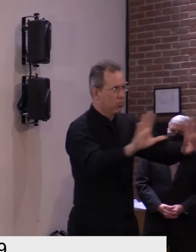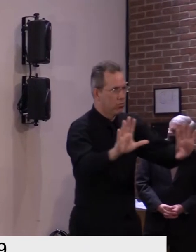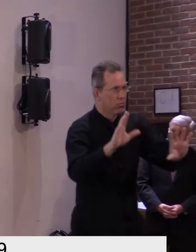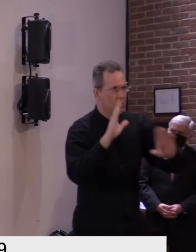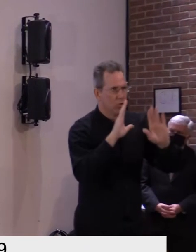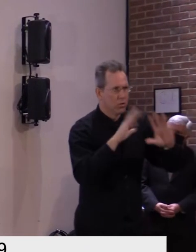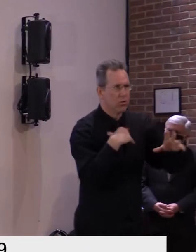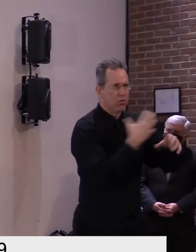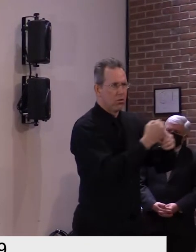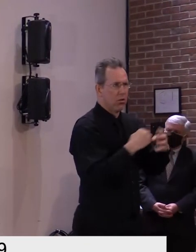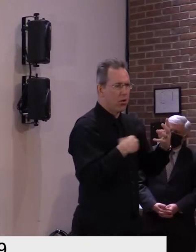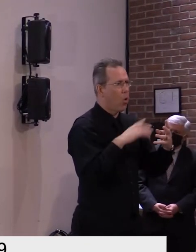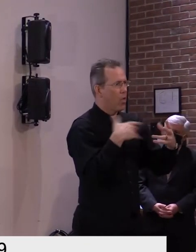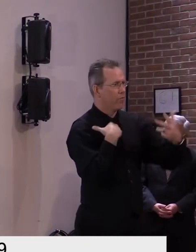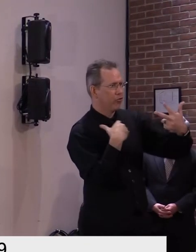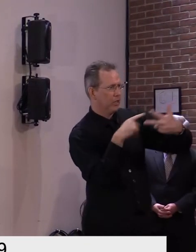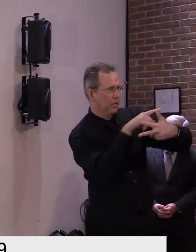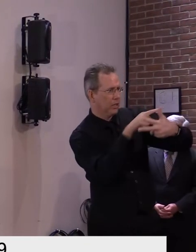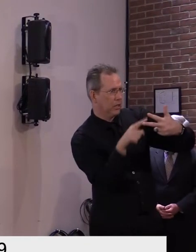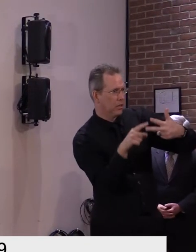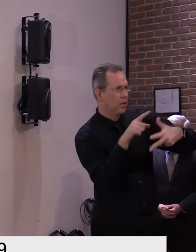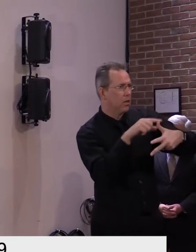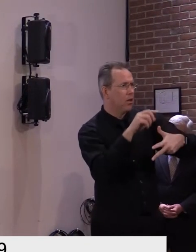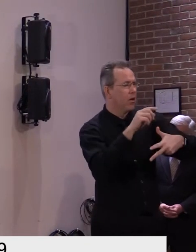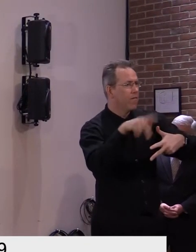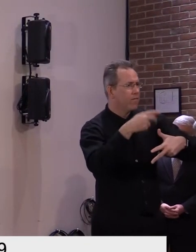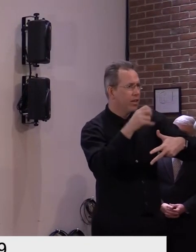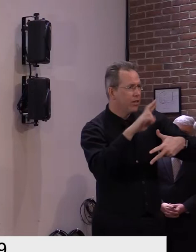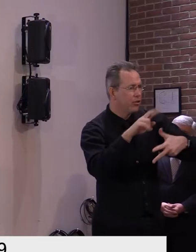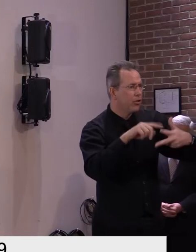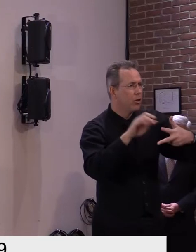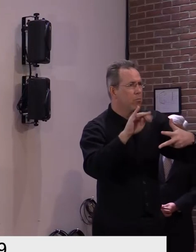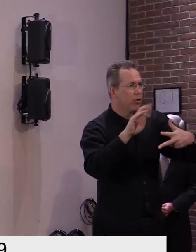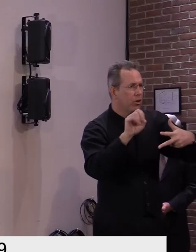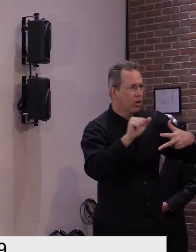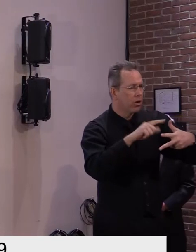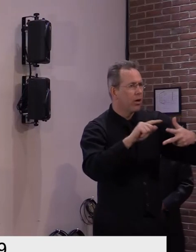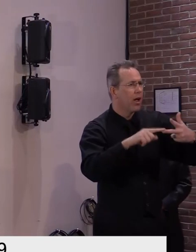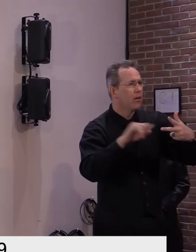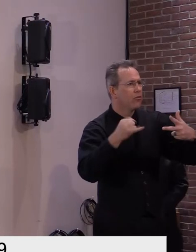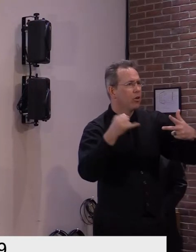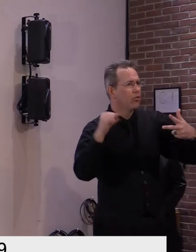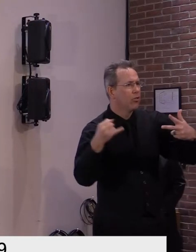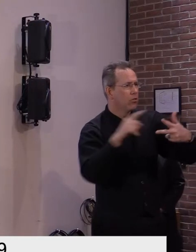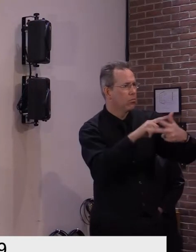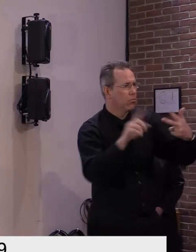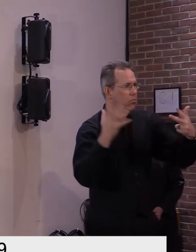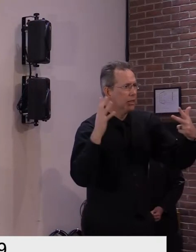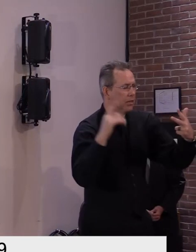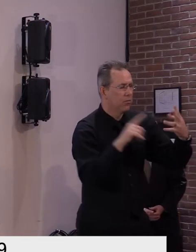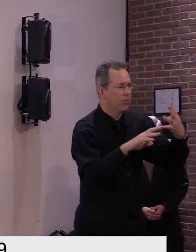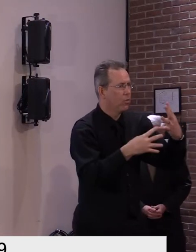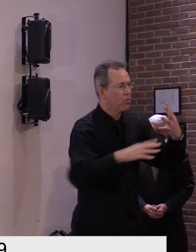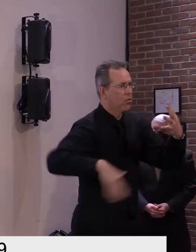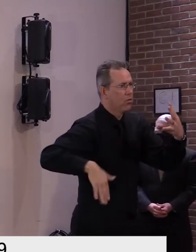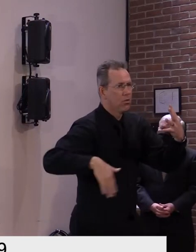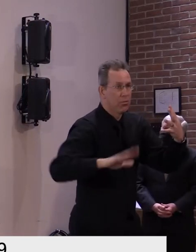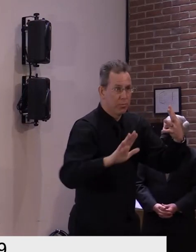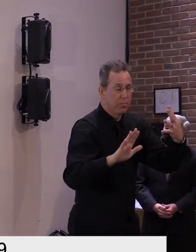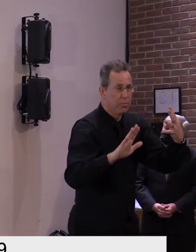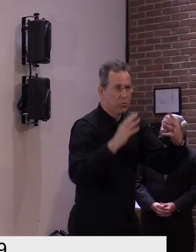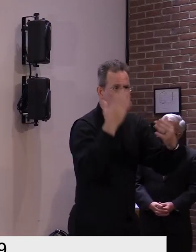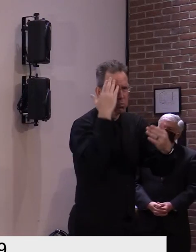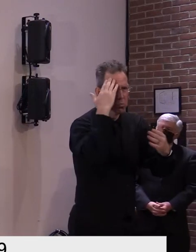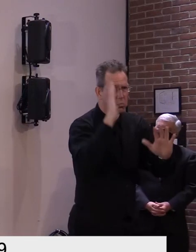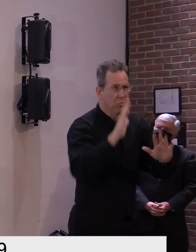have Johnson & Johnson. Those have all been approved for emergency use, and AstraZeneca doesn't exist here in